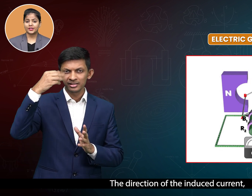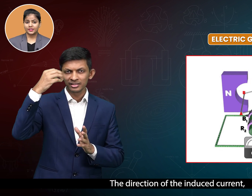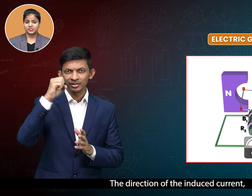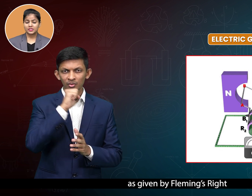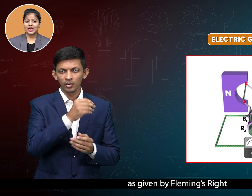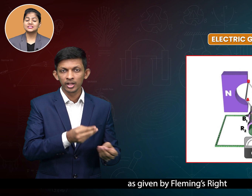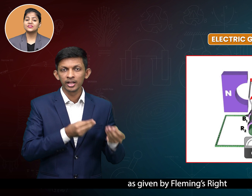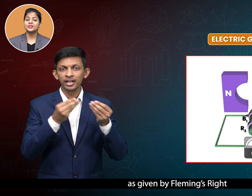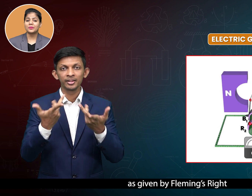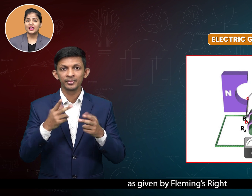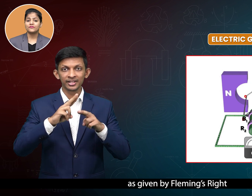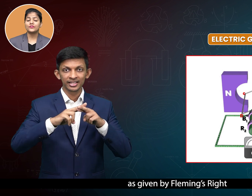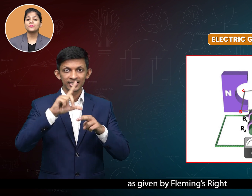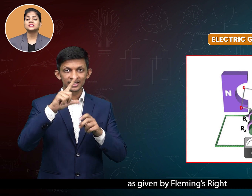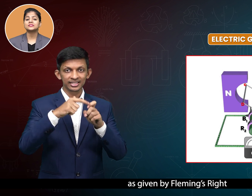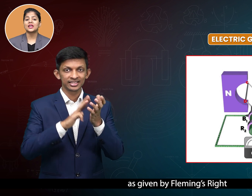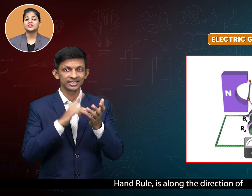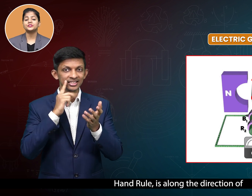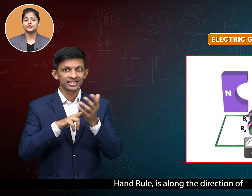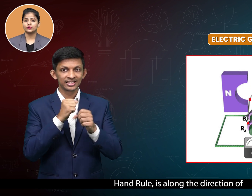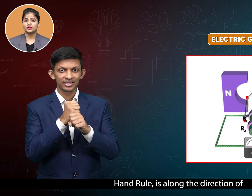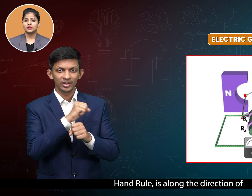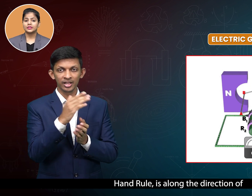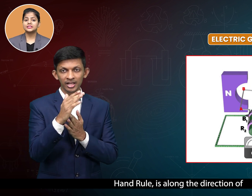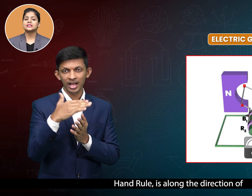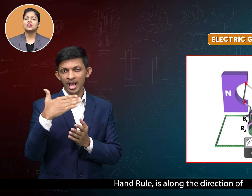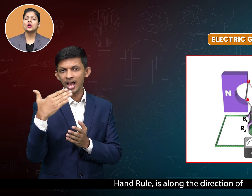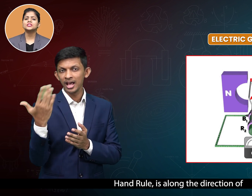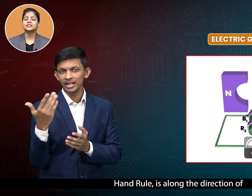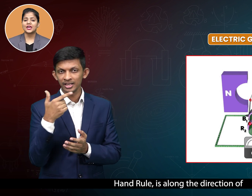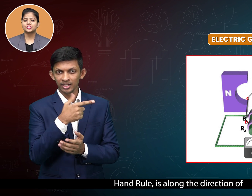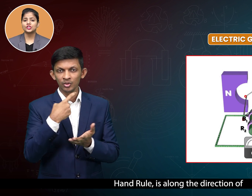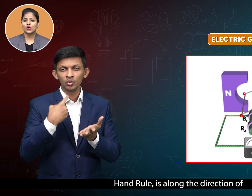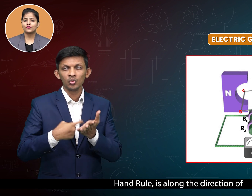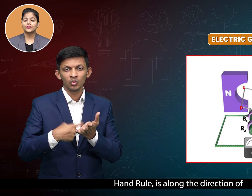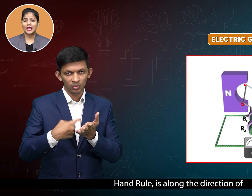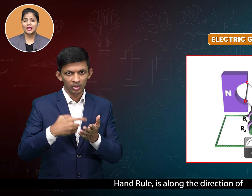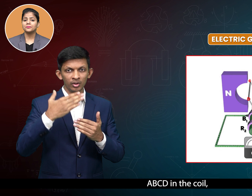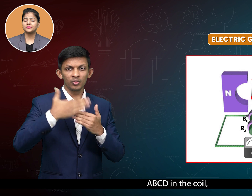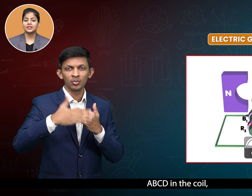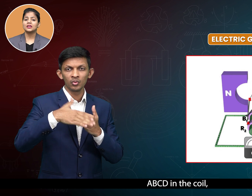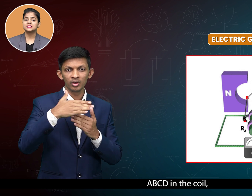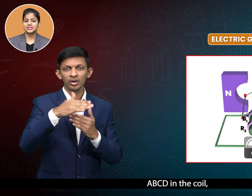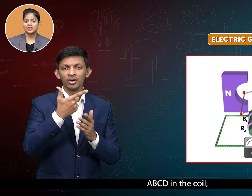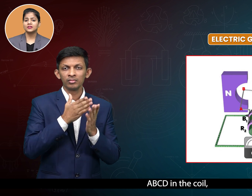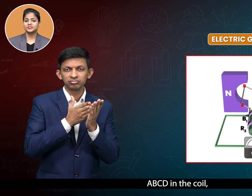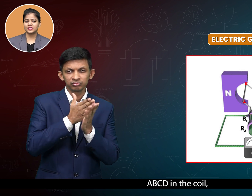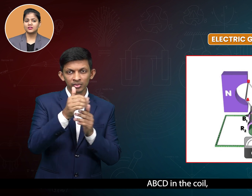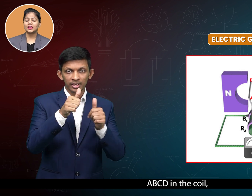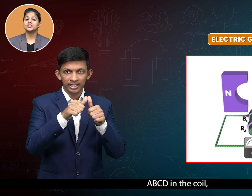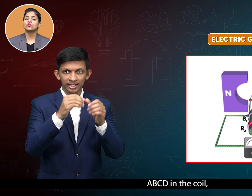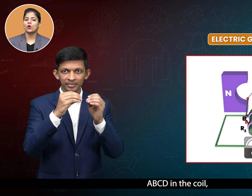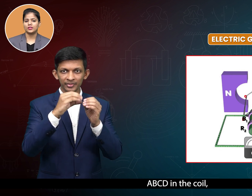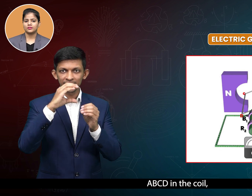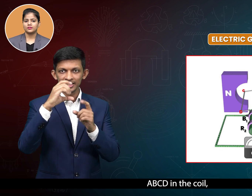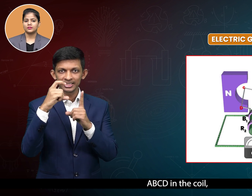induced current, as given by Fleming's right-hand rule, is along the direction of A, B, C, D